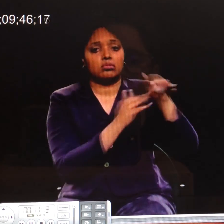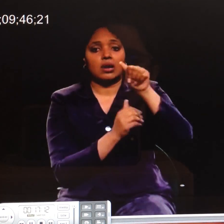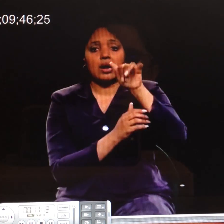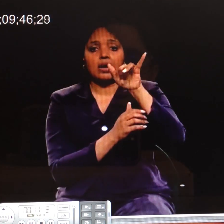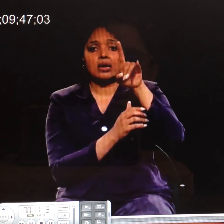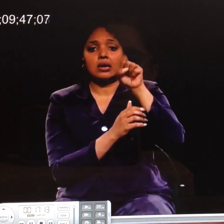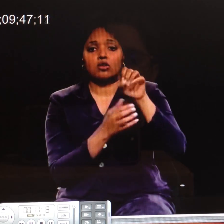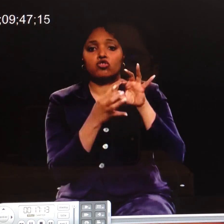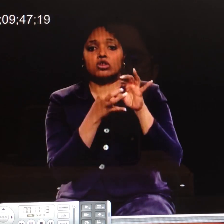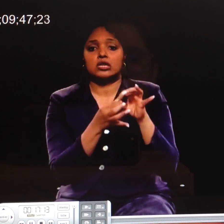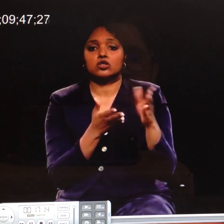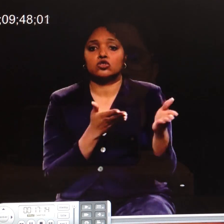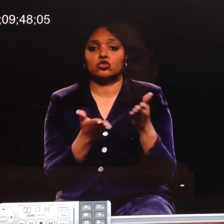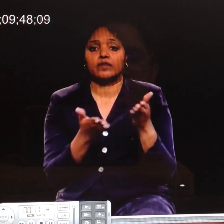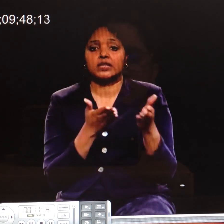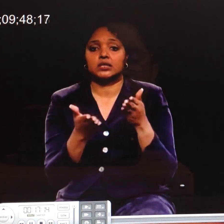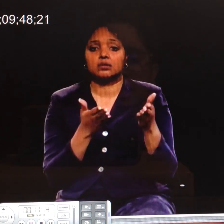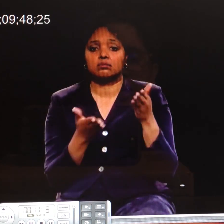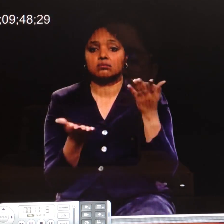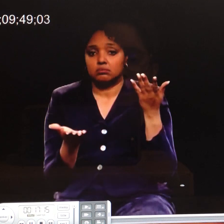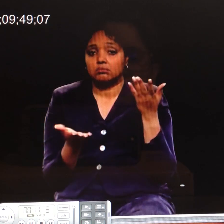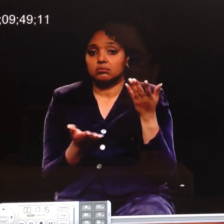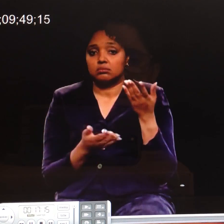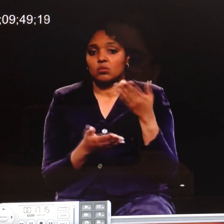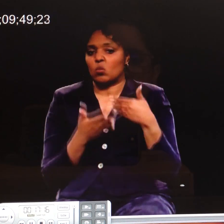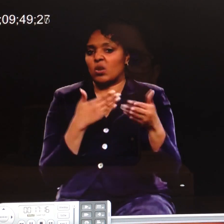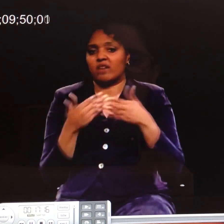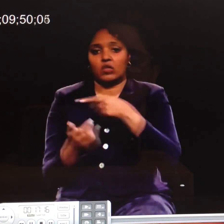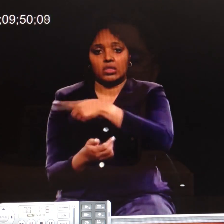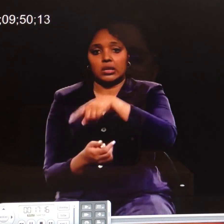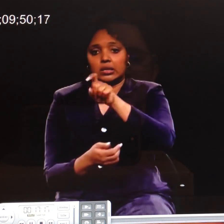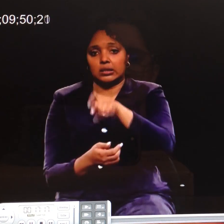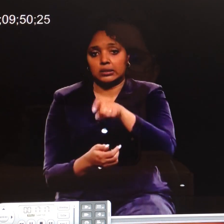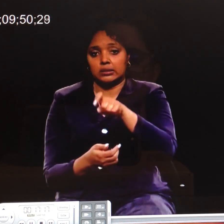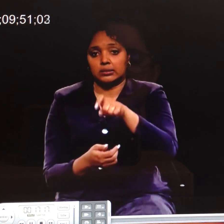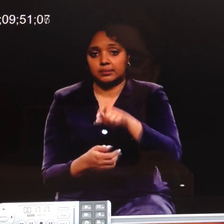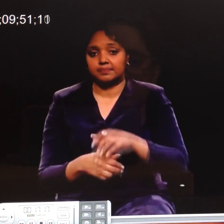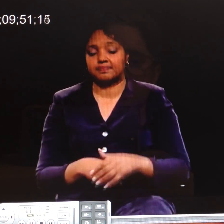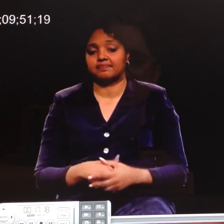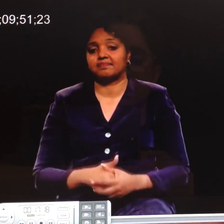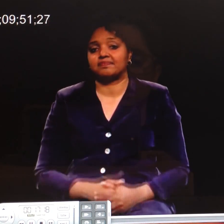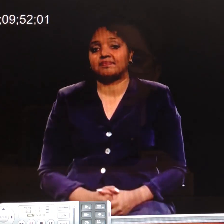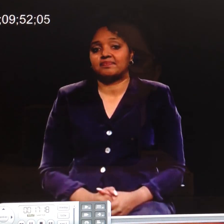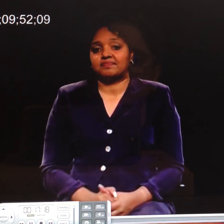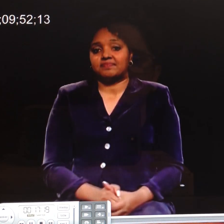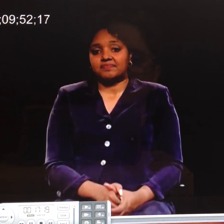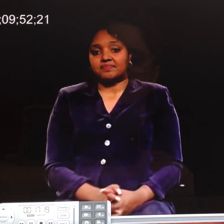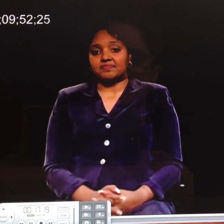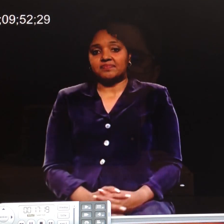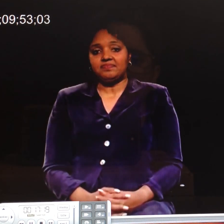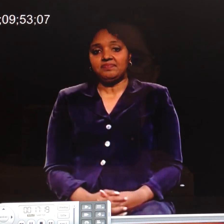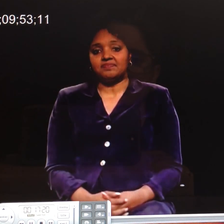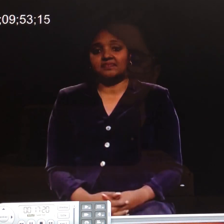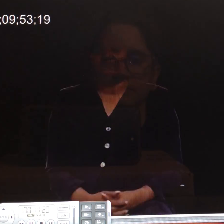people, and so they're able to access any AIDS services that they need.